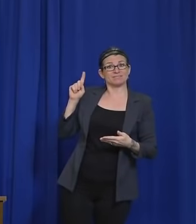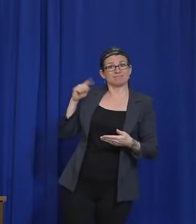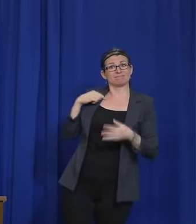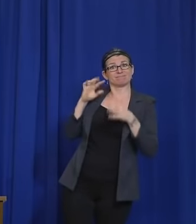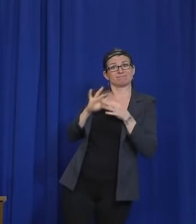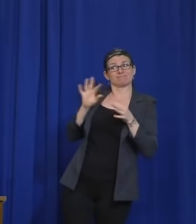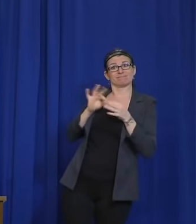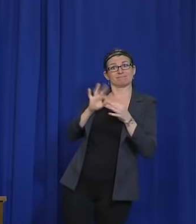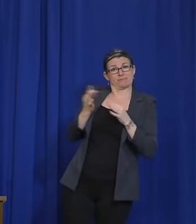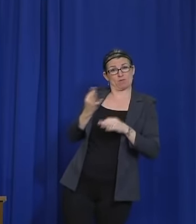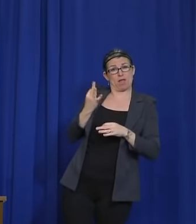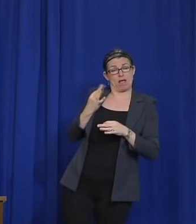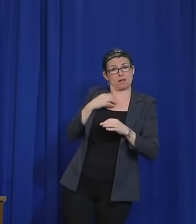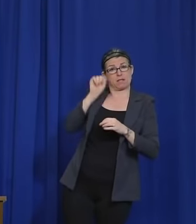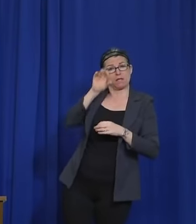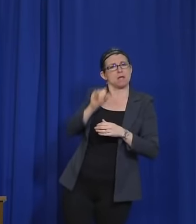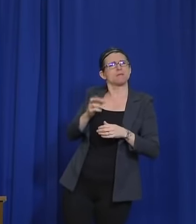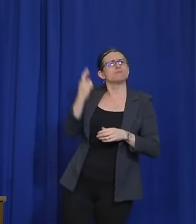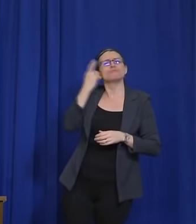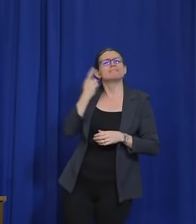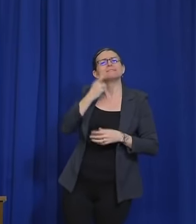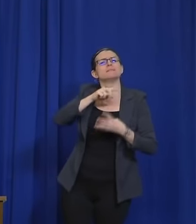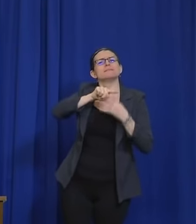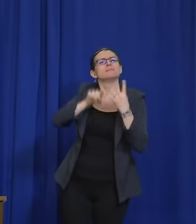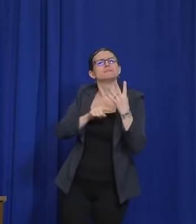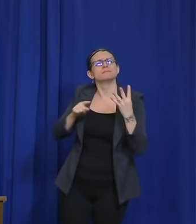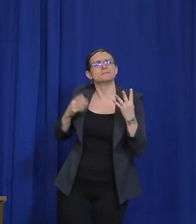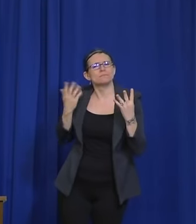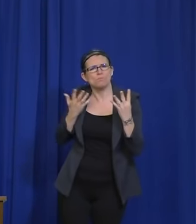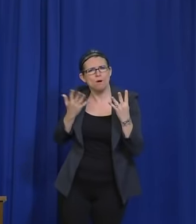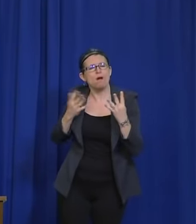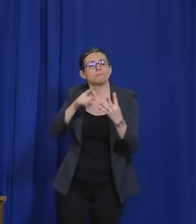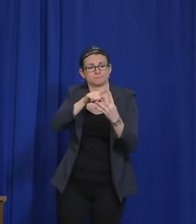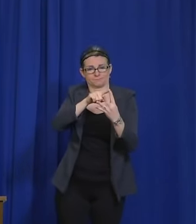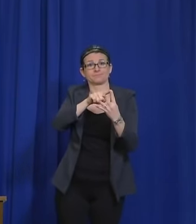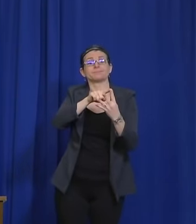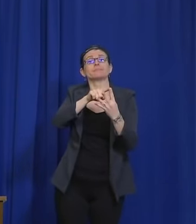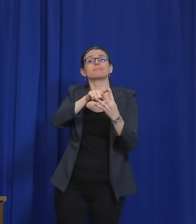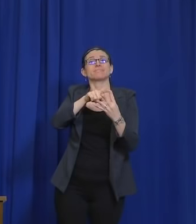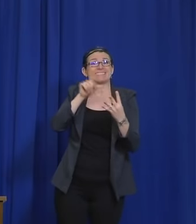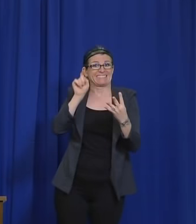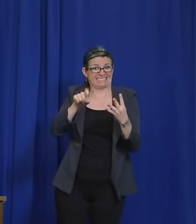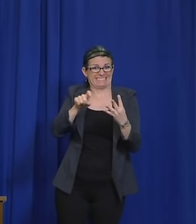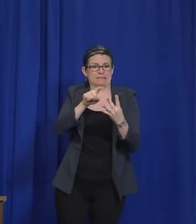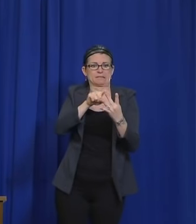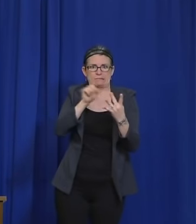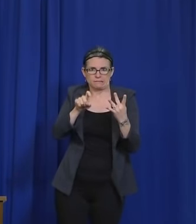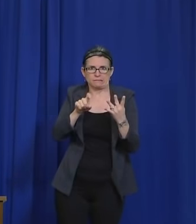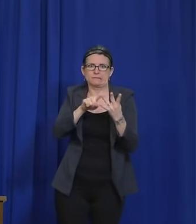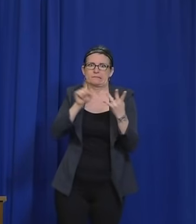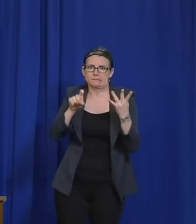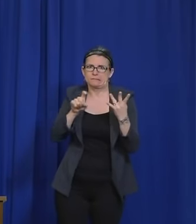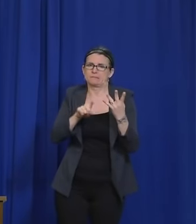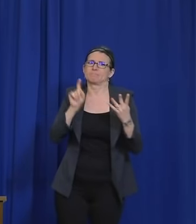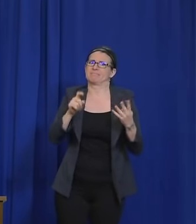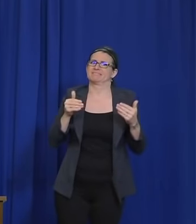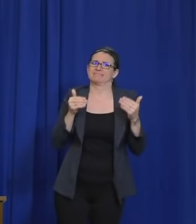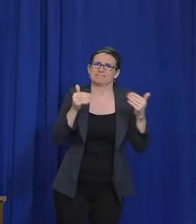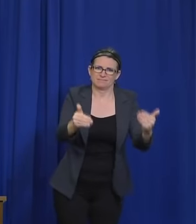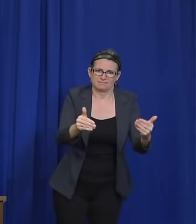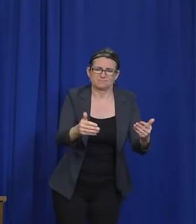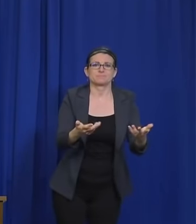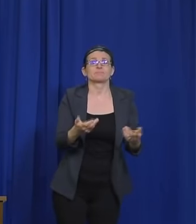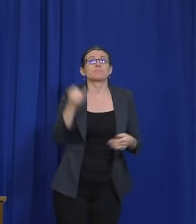comes to gradually restarting the economy. Those guidelines are: first, protecting public